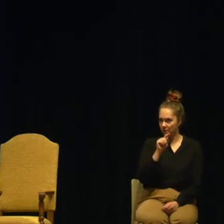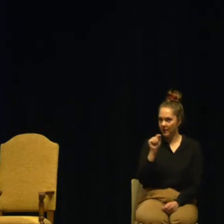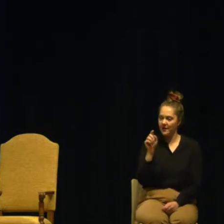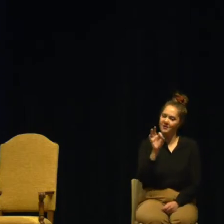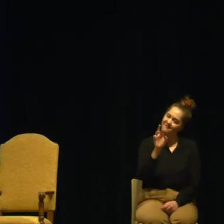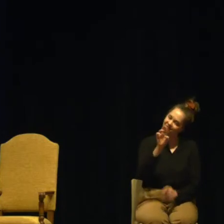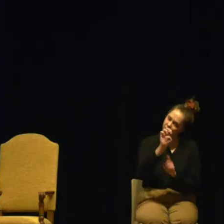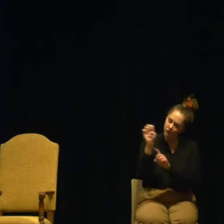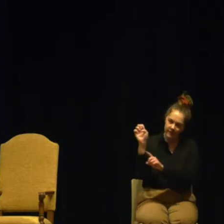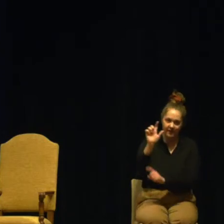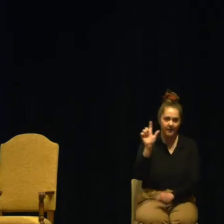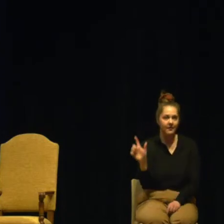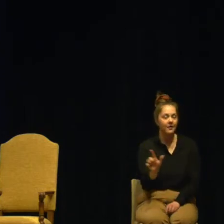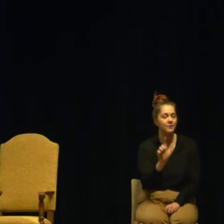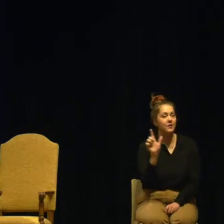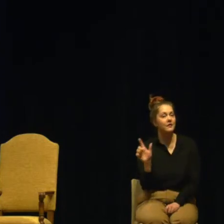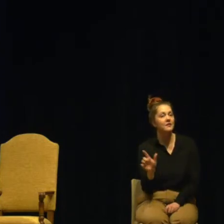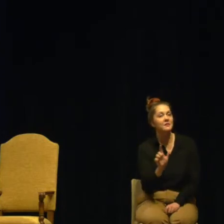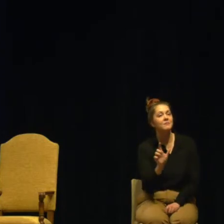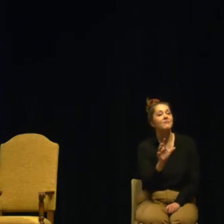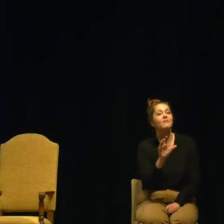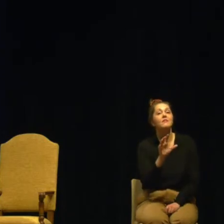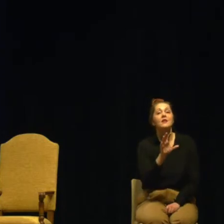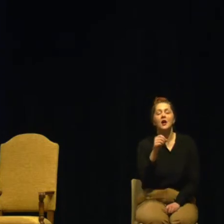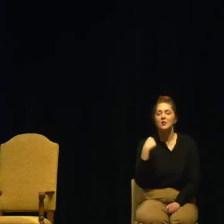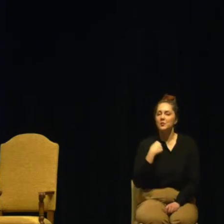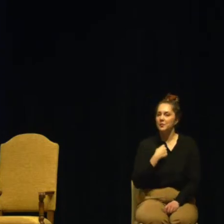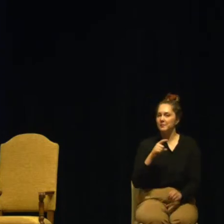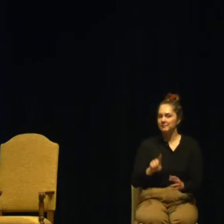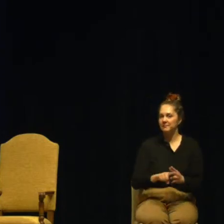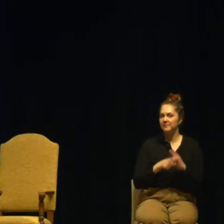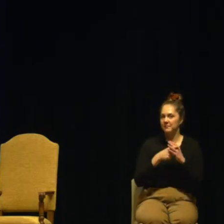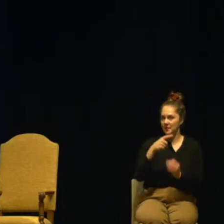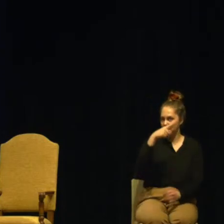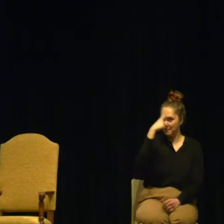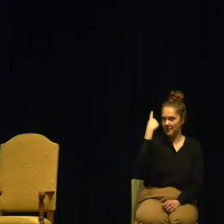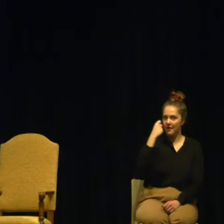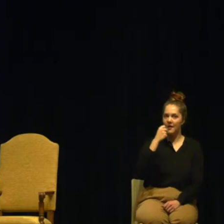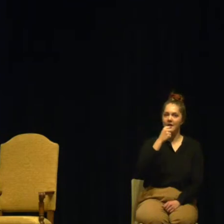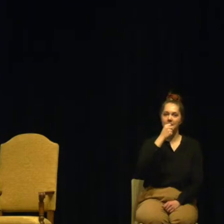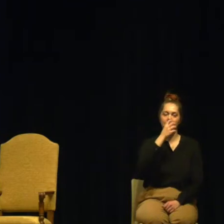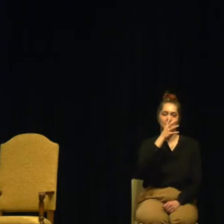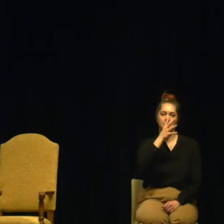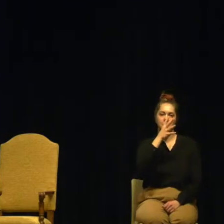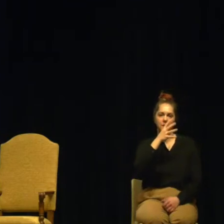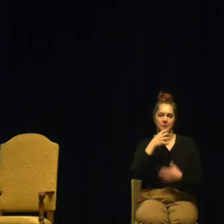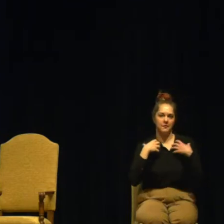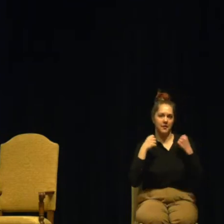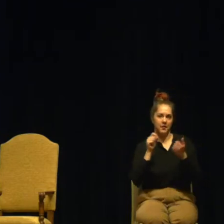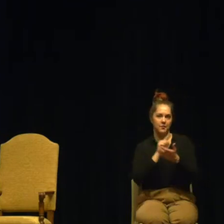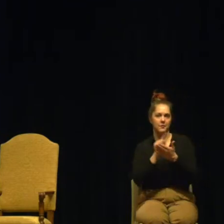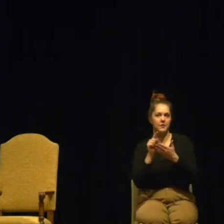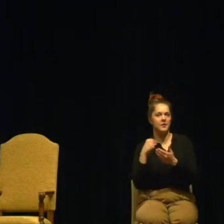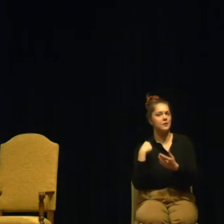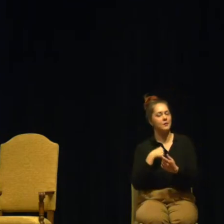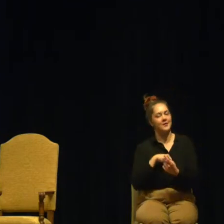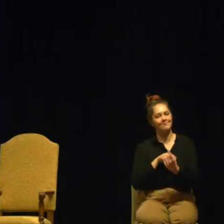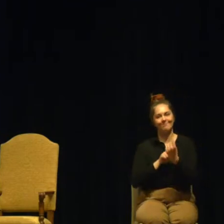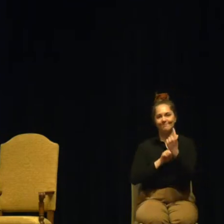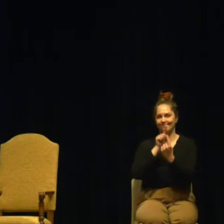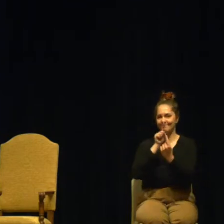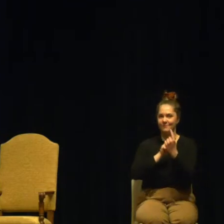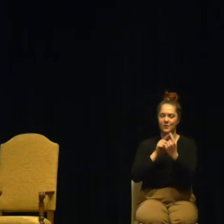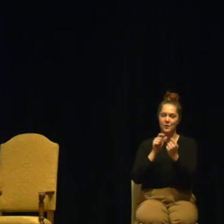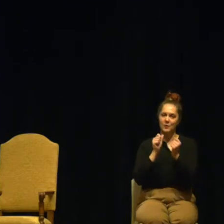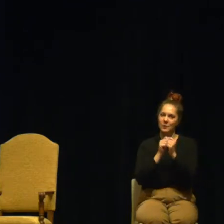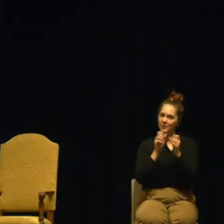Free Library. And as we kick off Black Maternal Health Week, we come face to face with